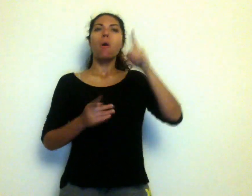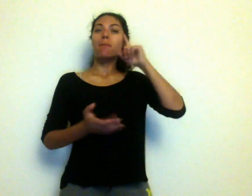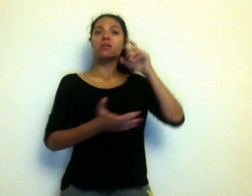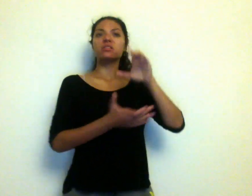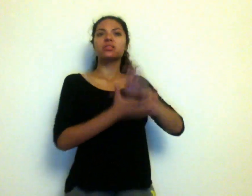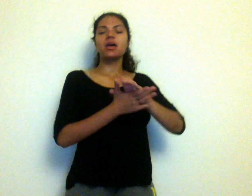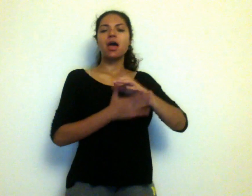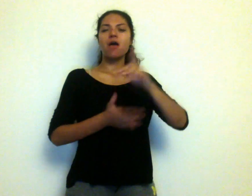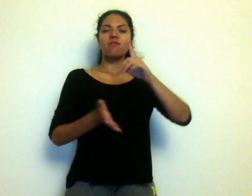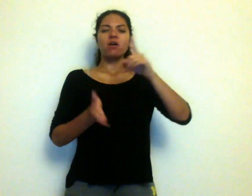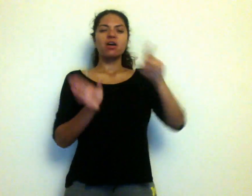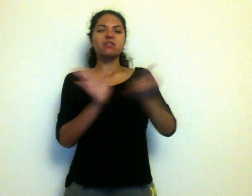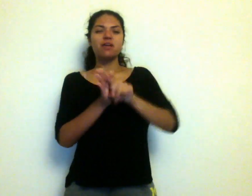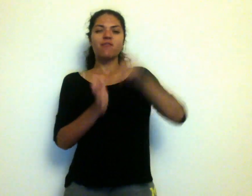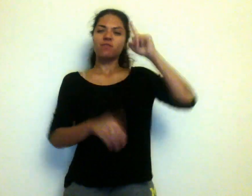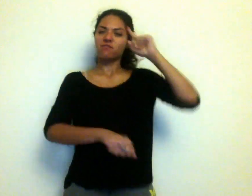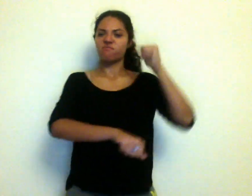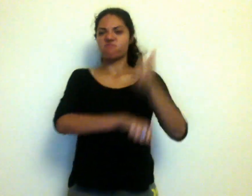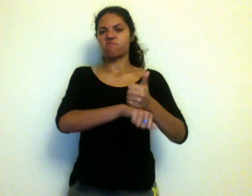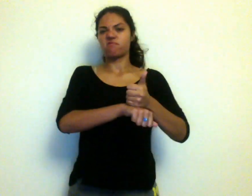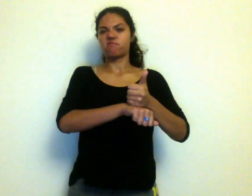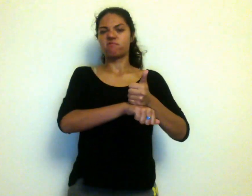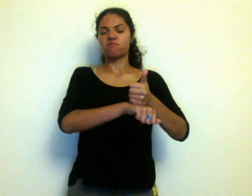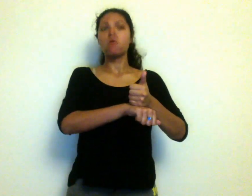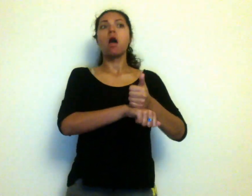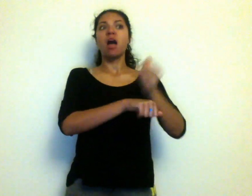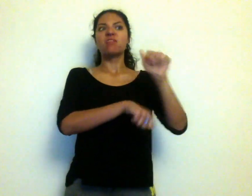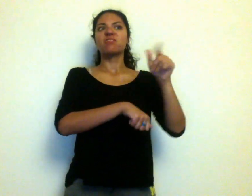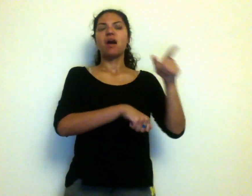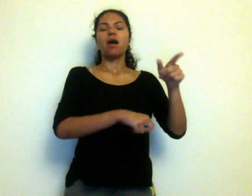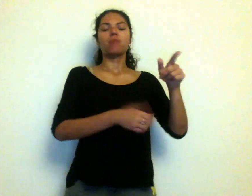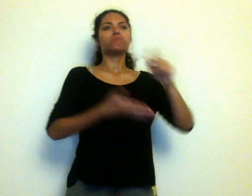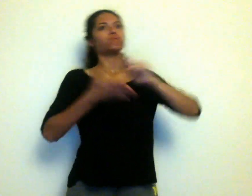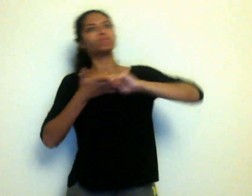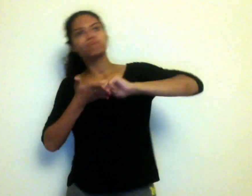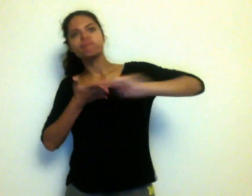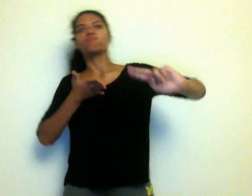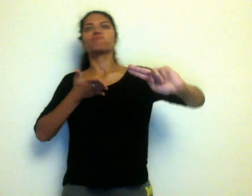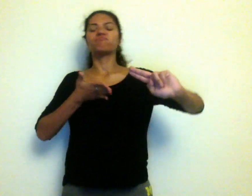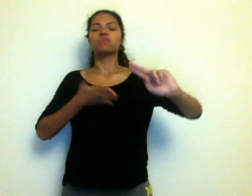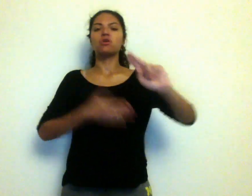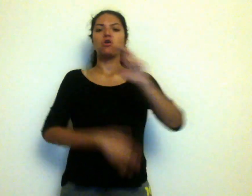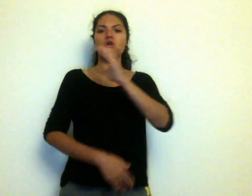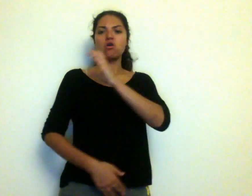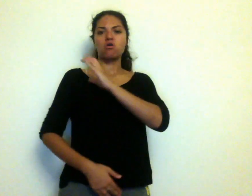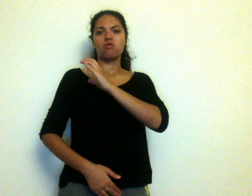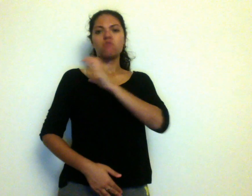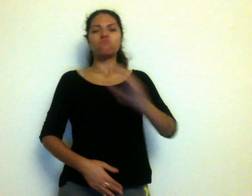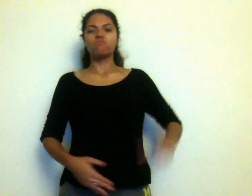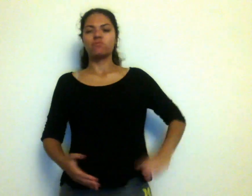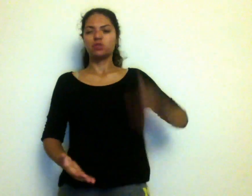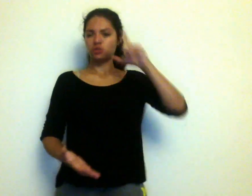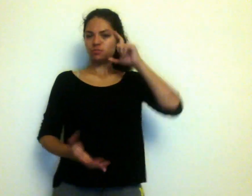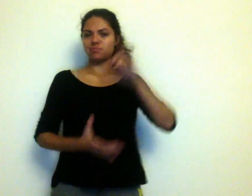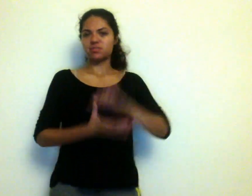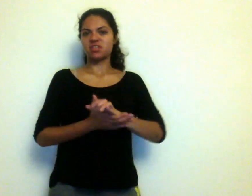which has made the propagation of Christianity very difficult in most parts of the globe today. You can